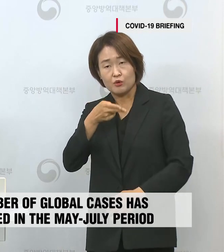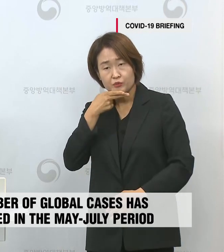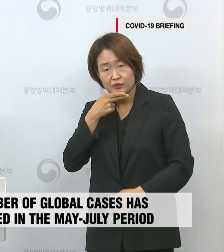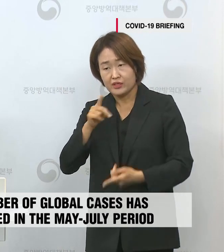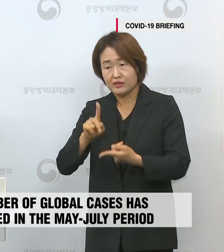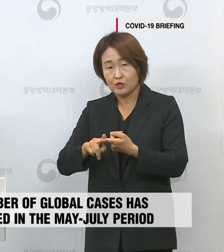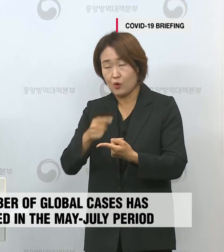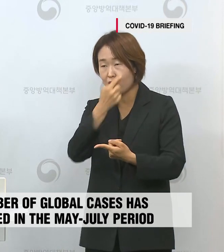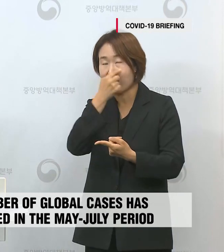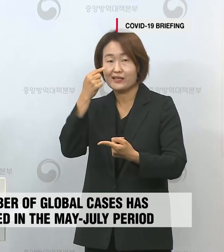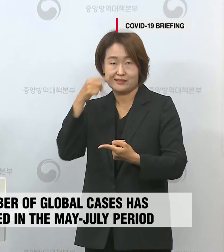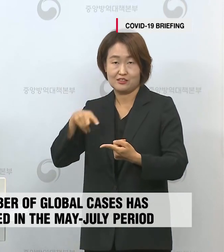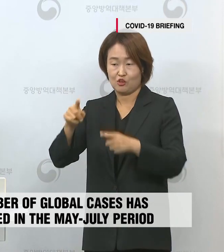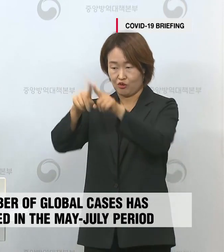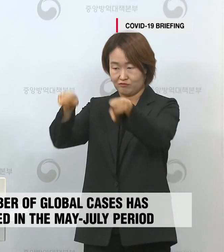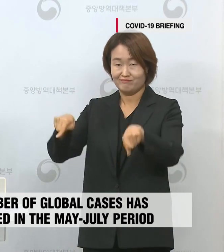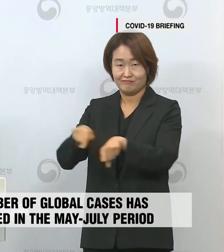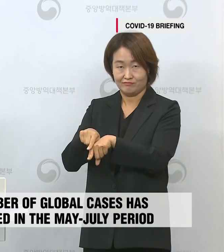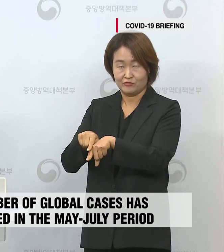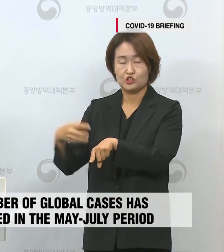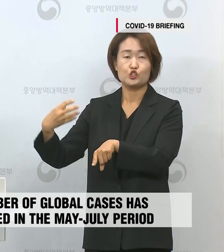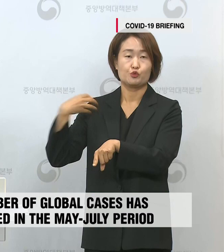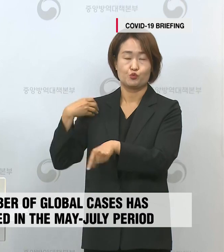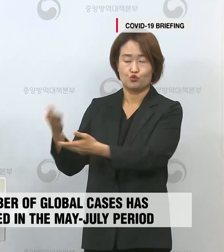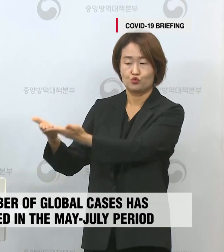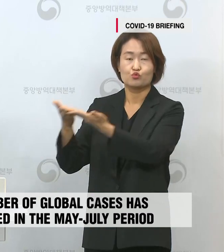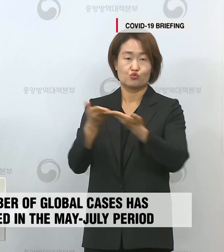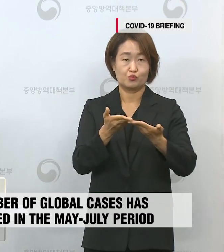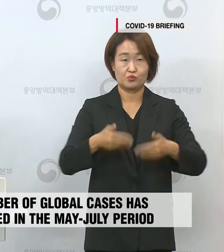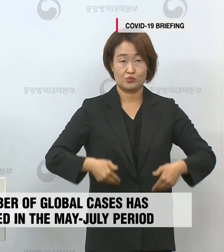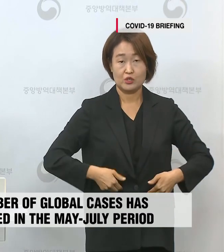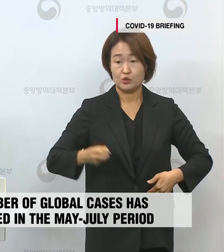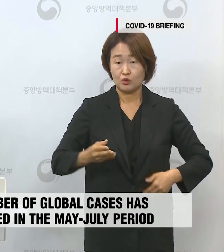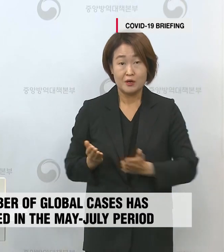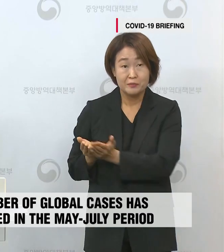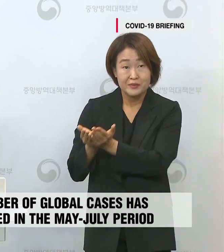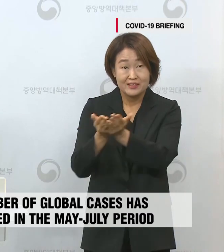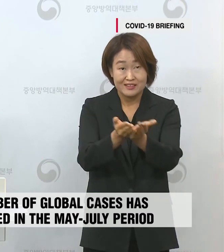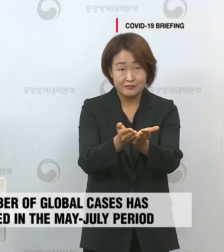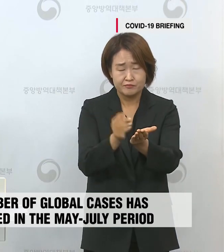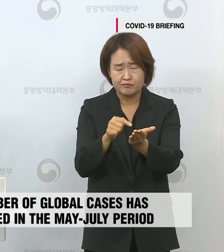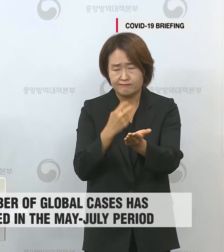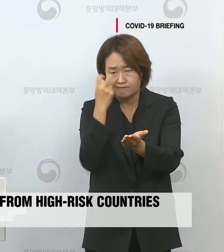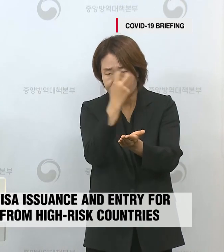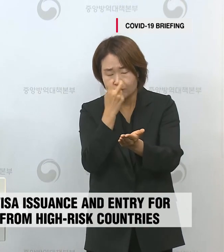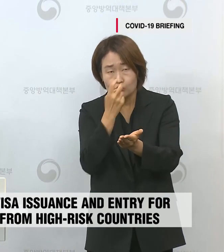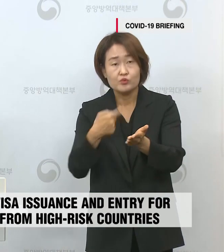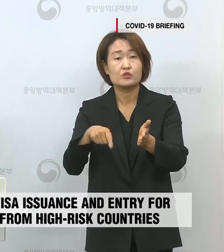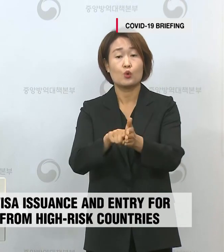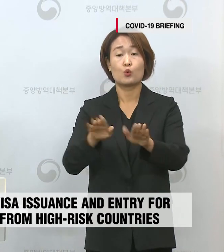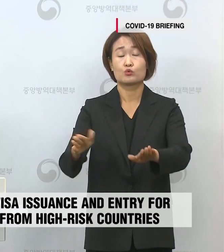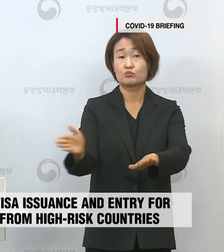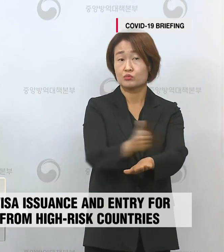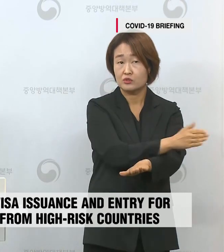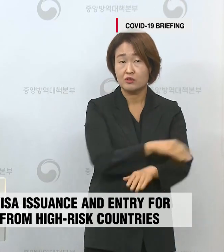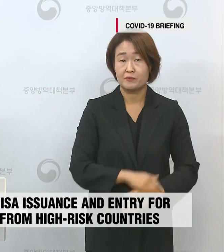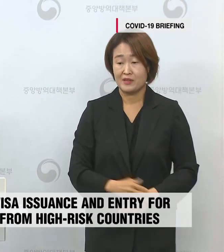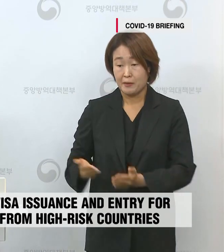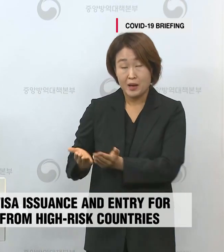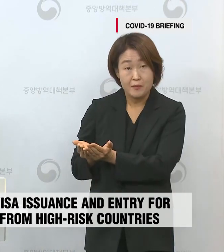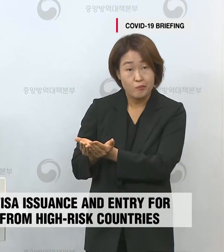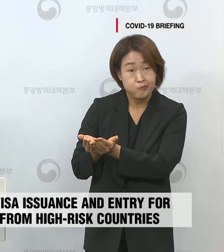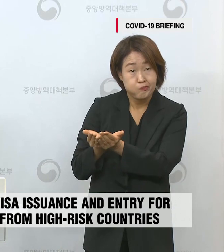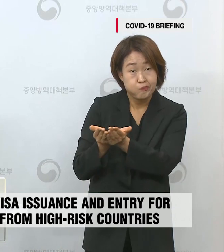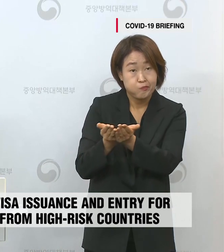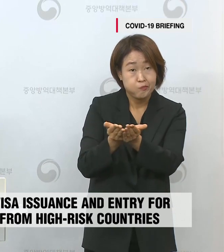been tested within 48 hours of entry. And also at ports, we are intensifying our quarantine measures. Starting